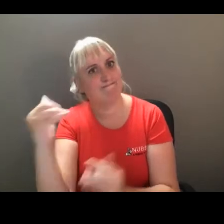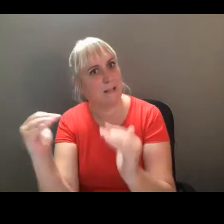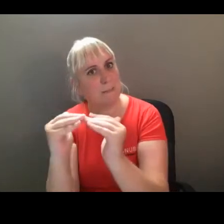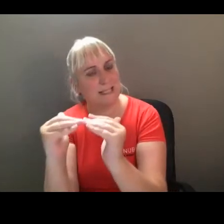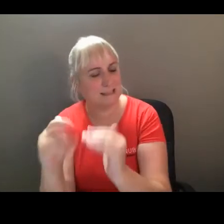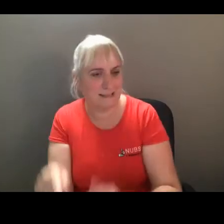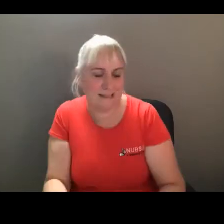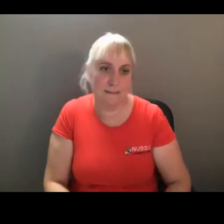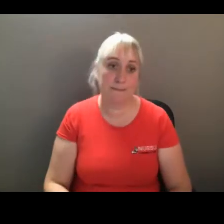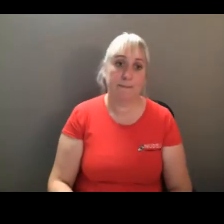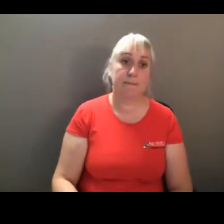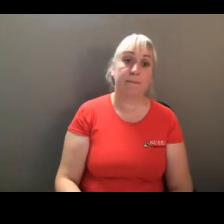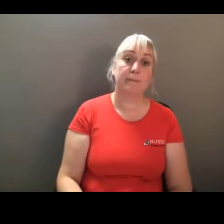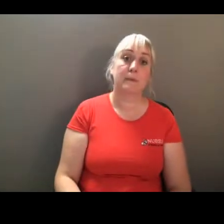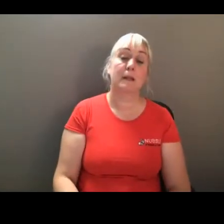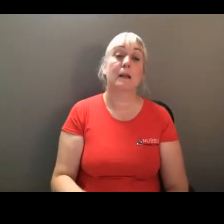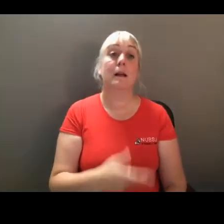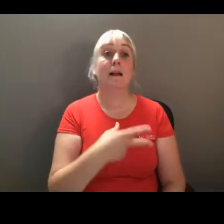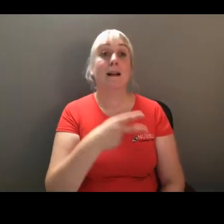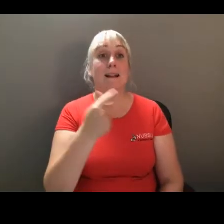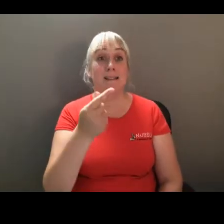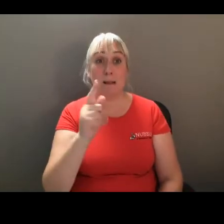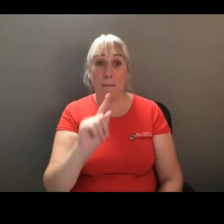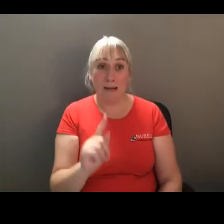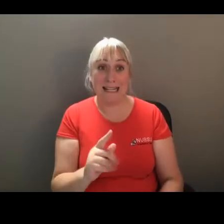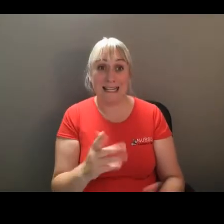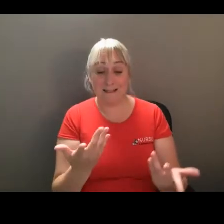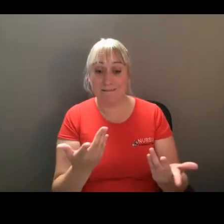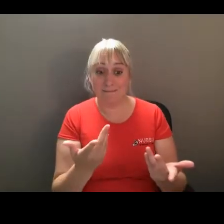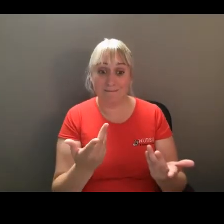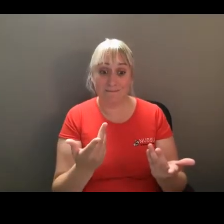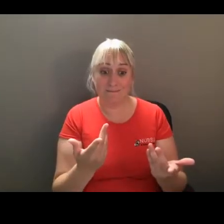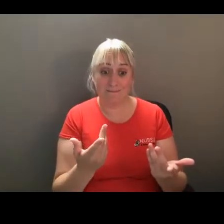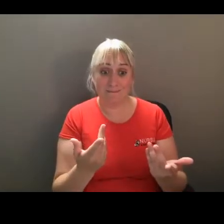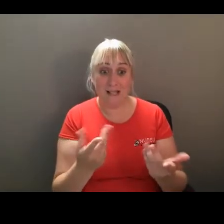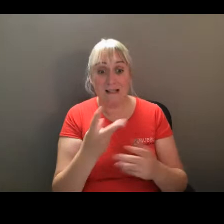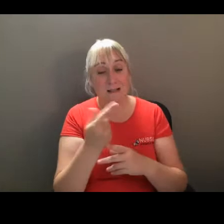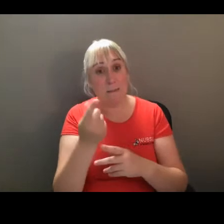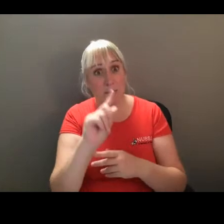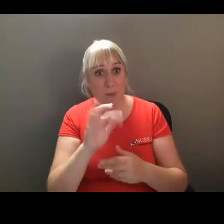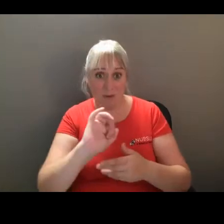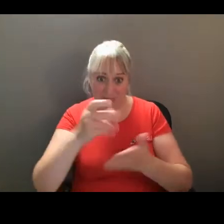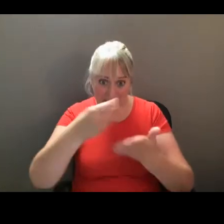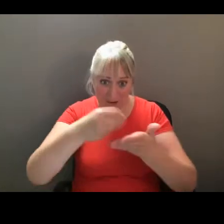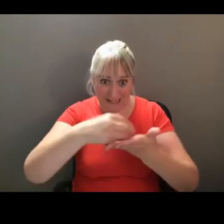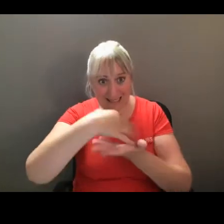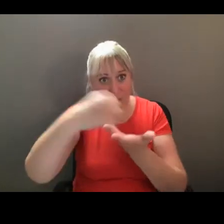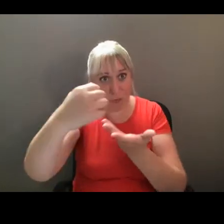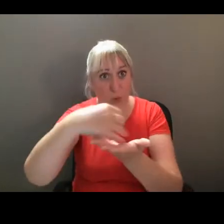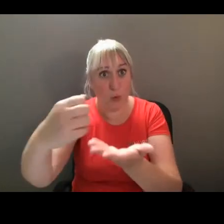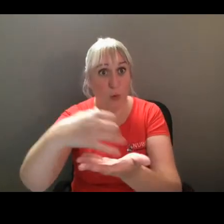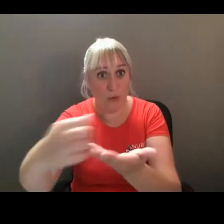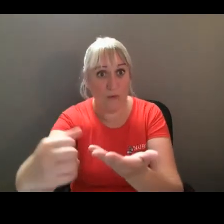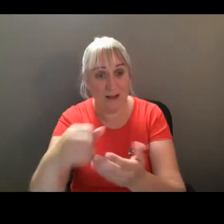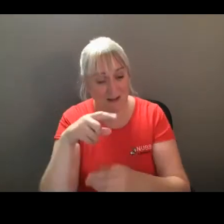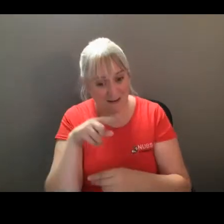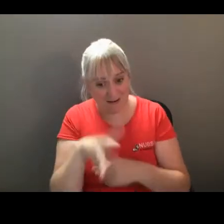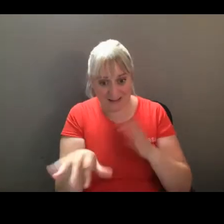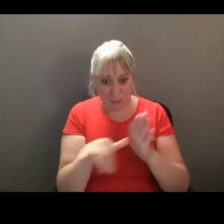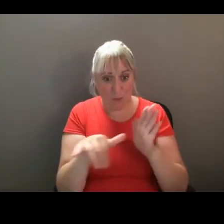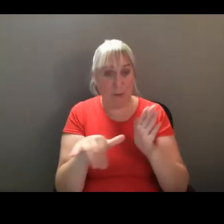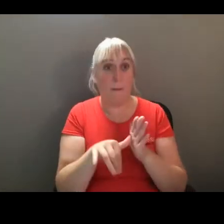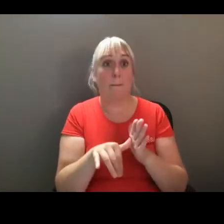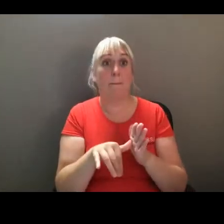fact that some money is taken off you when you're working so many hours, that was a particular problem. Social